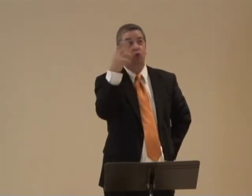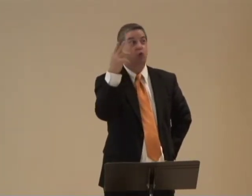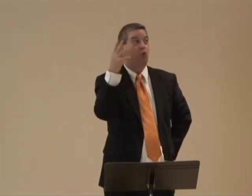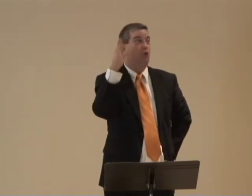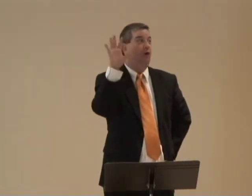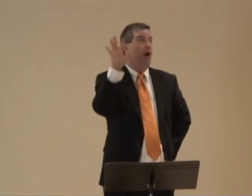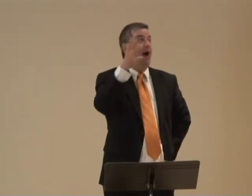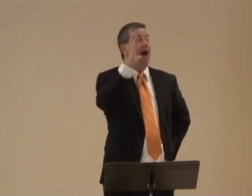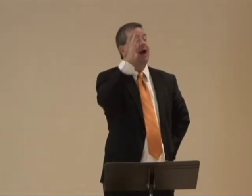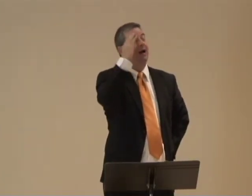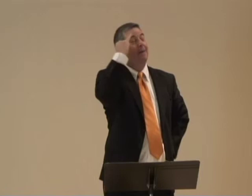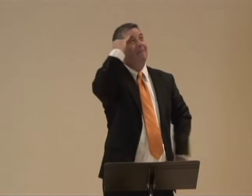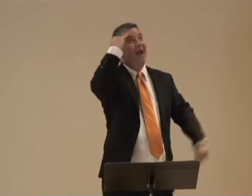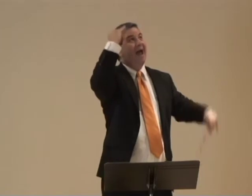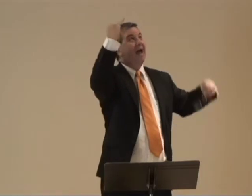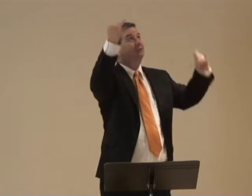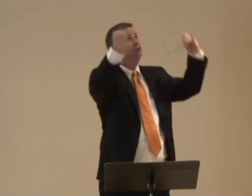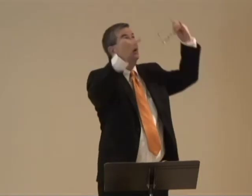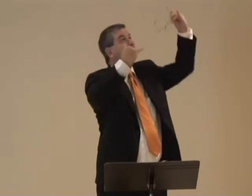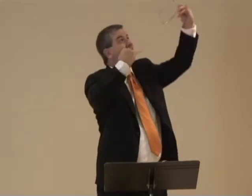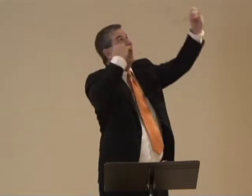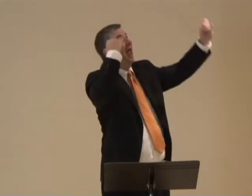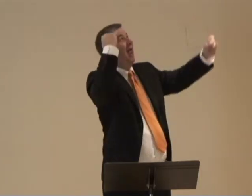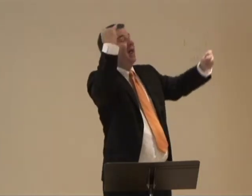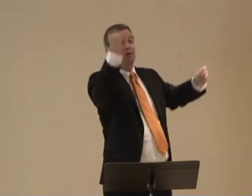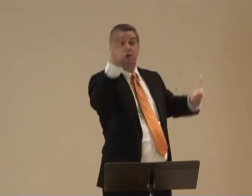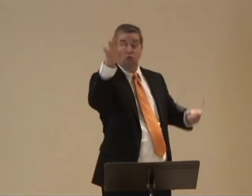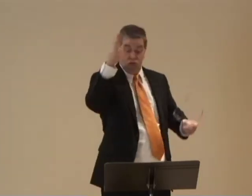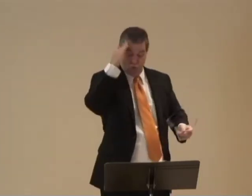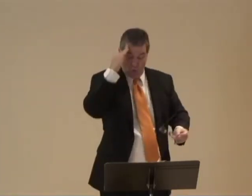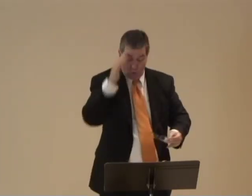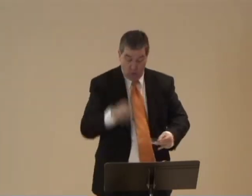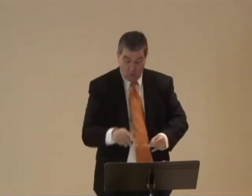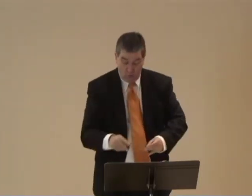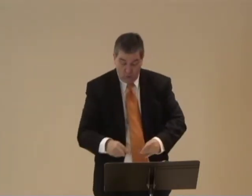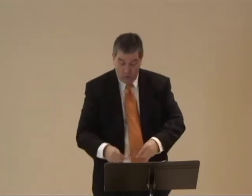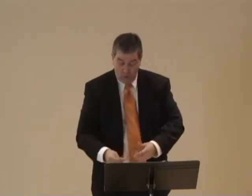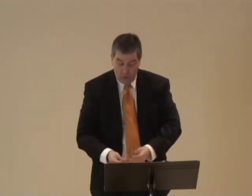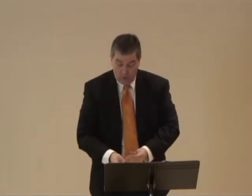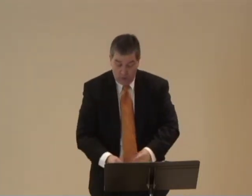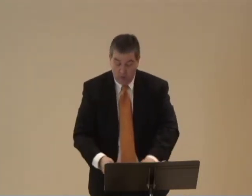Somebody didn't dream this story